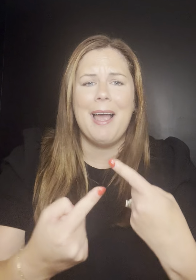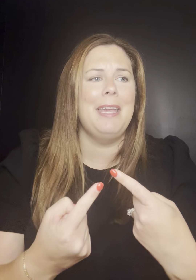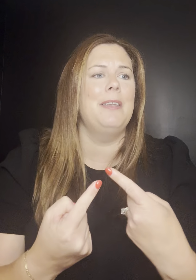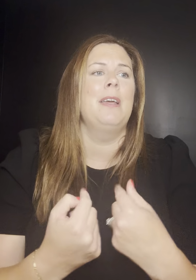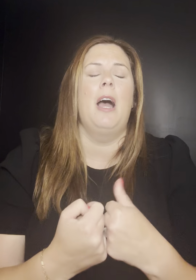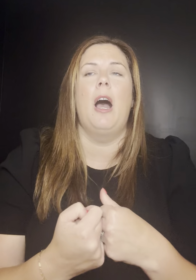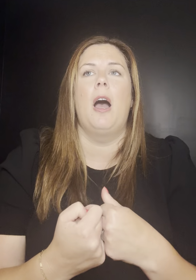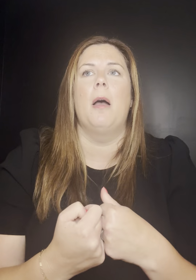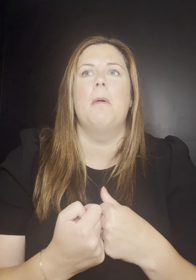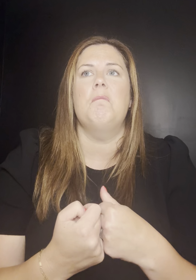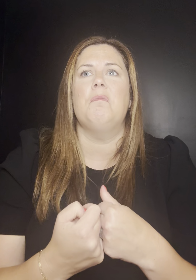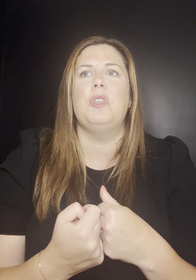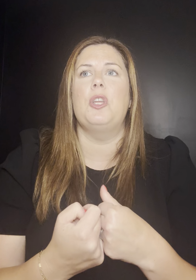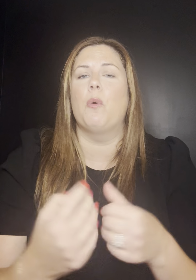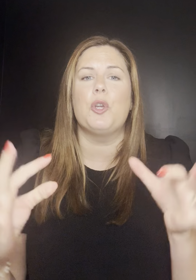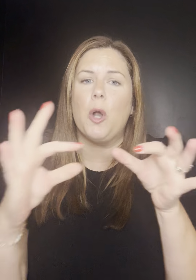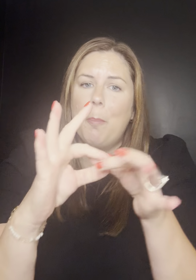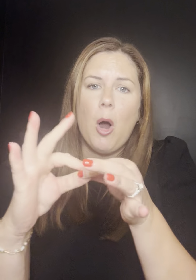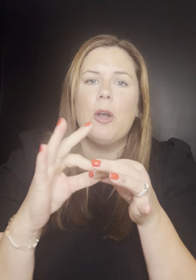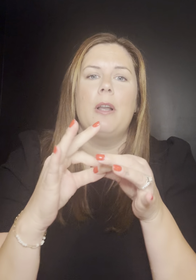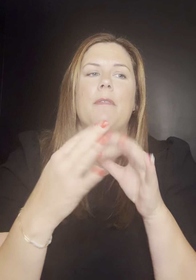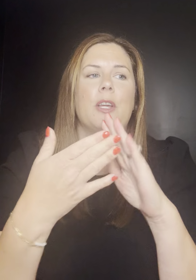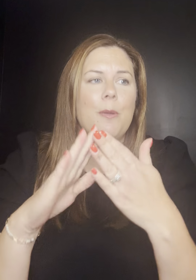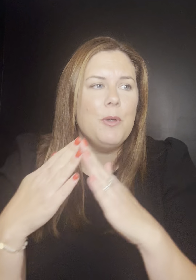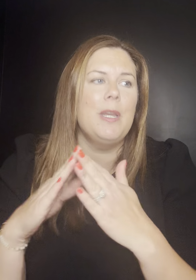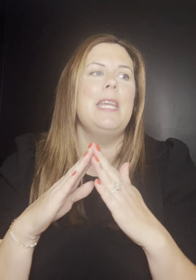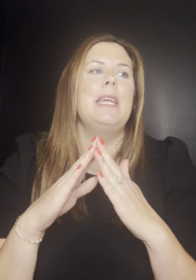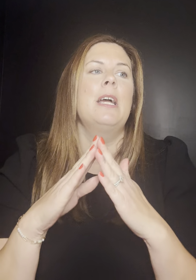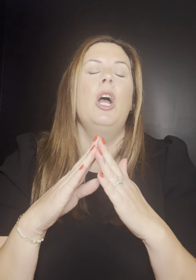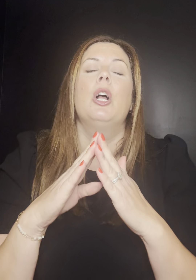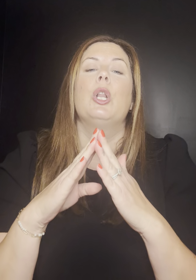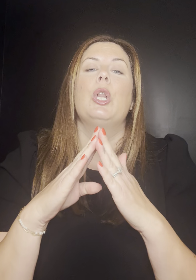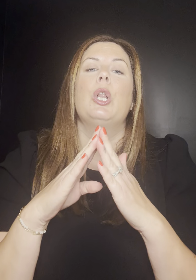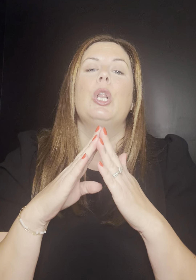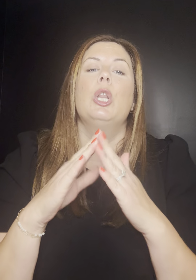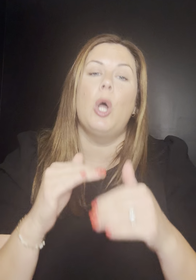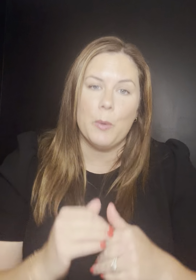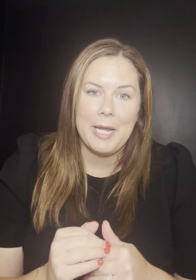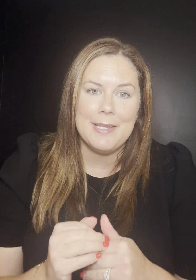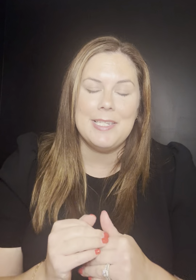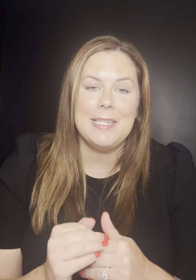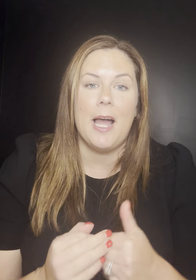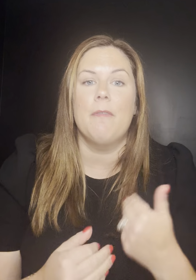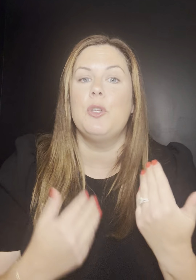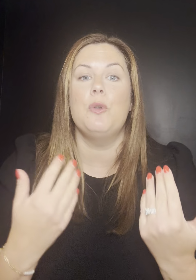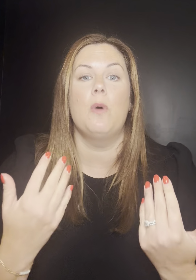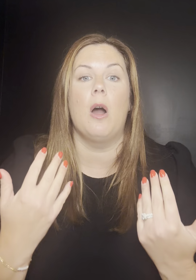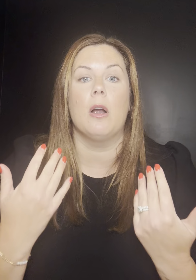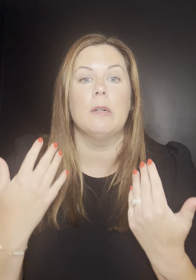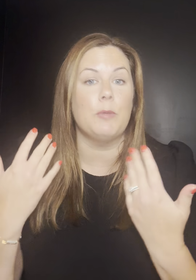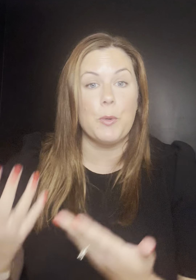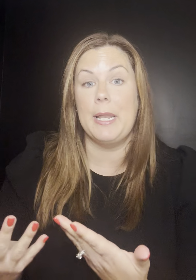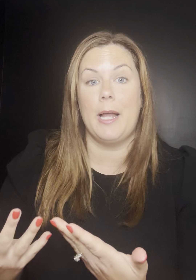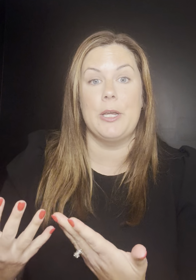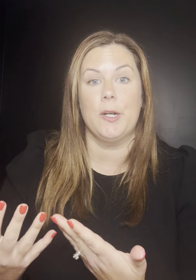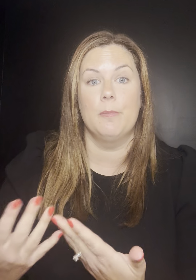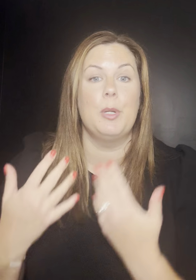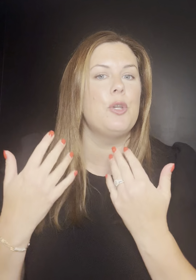sign, you're a part of the community. Lowercase d deaf, you cannot hear, but you're